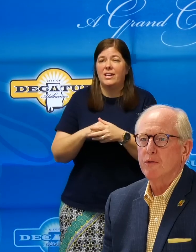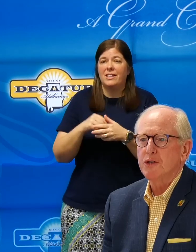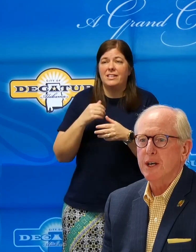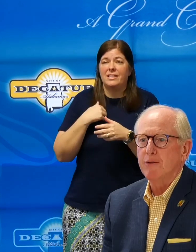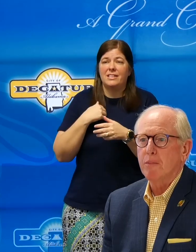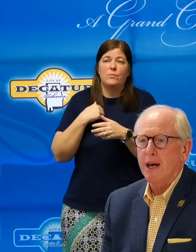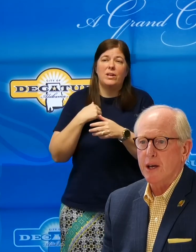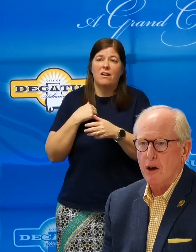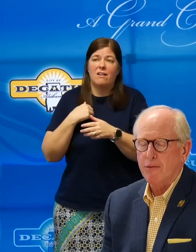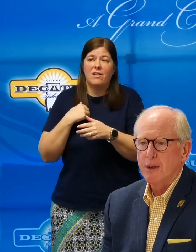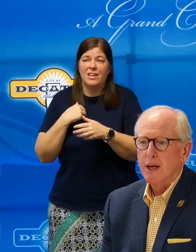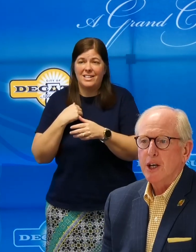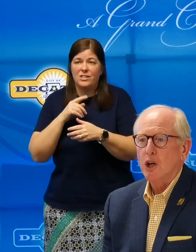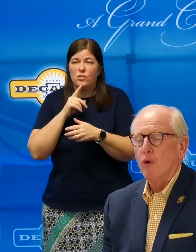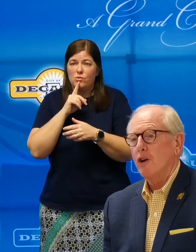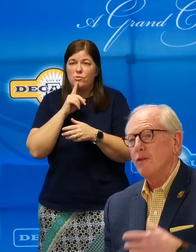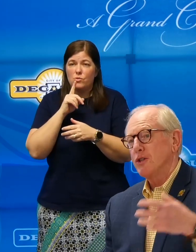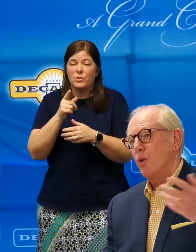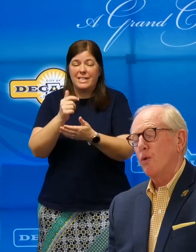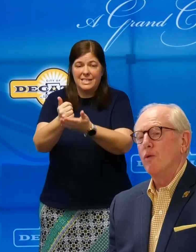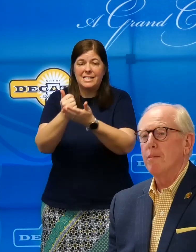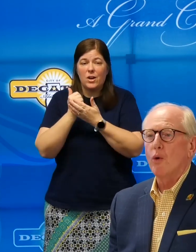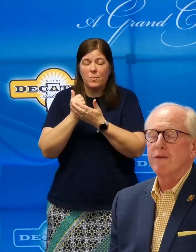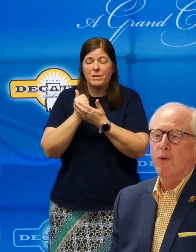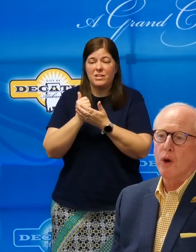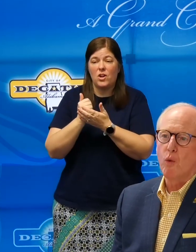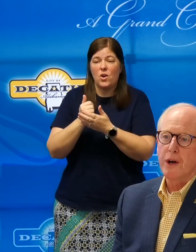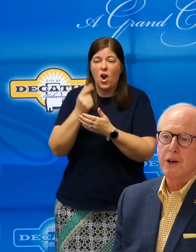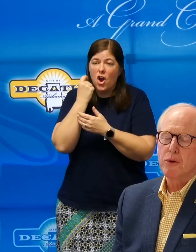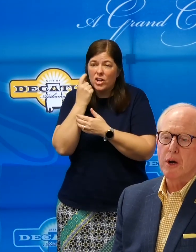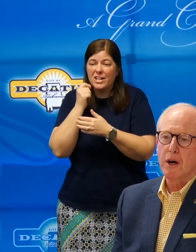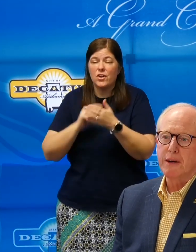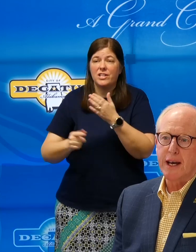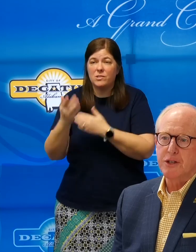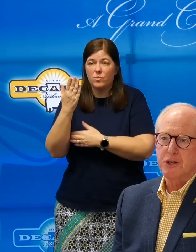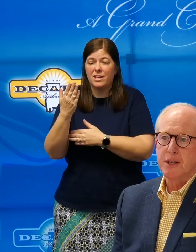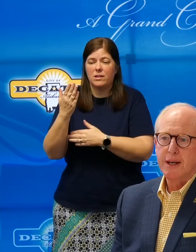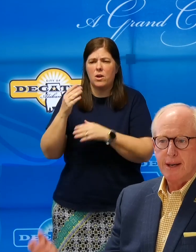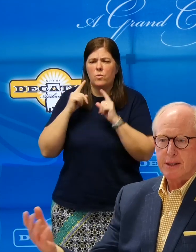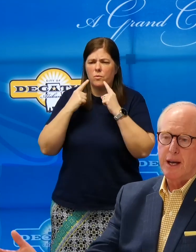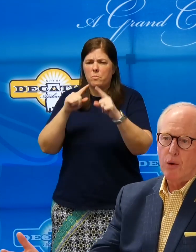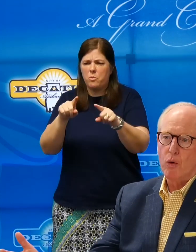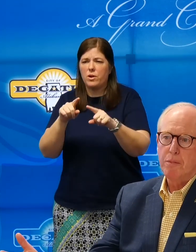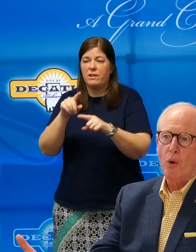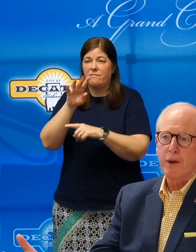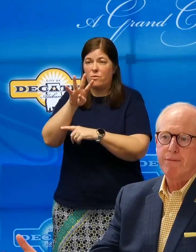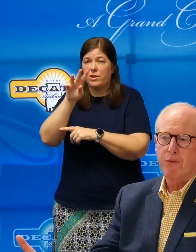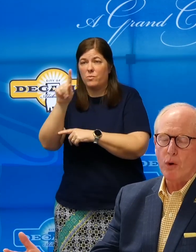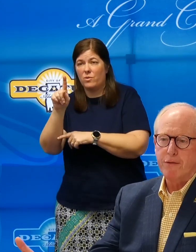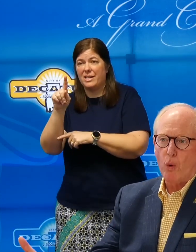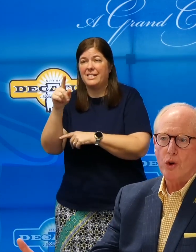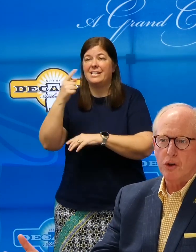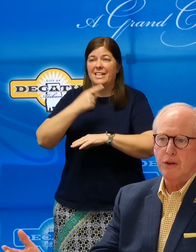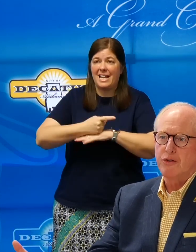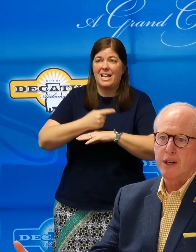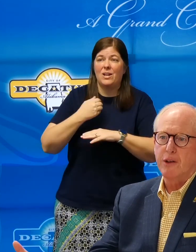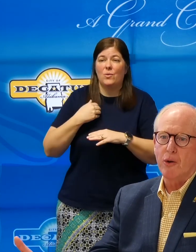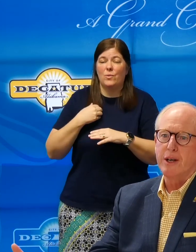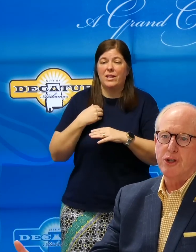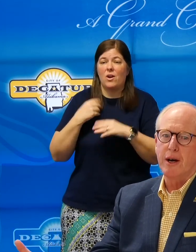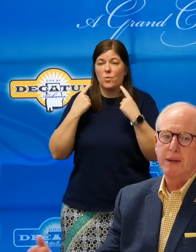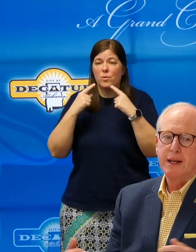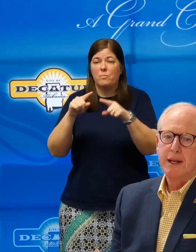orders we've received are paying off. You know, earlier this week we reported 41 cases. Today we're reporting 44. You can